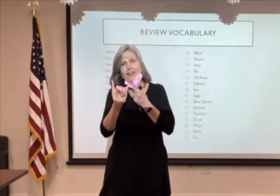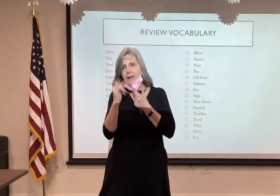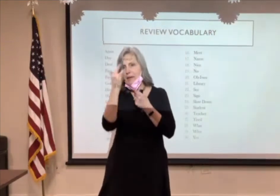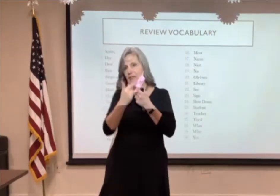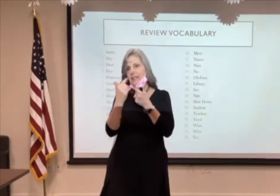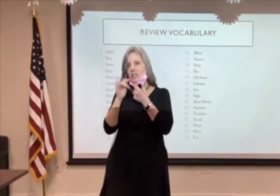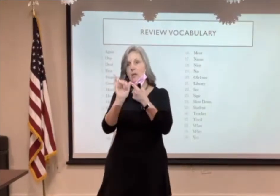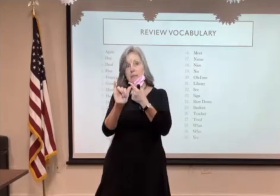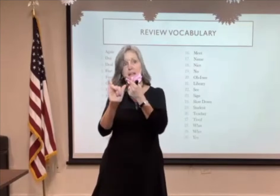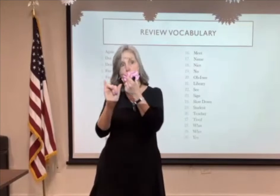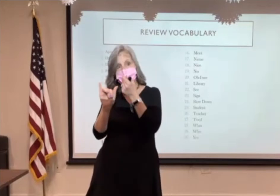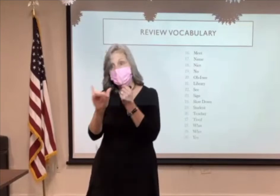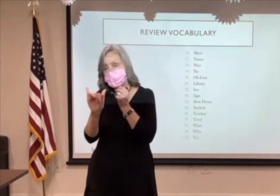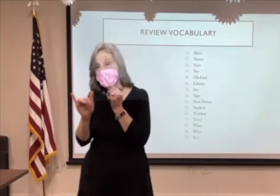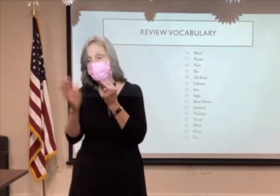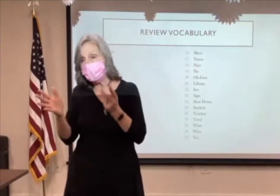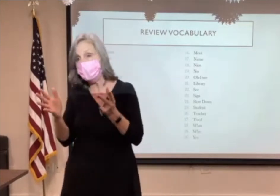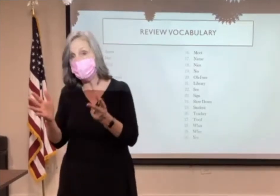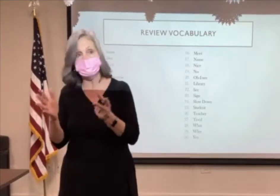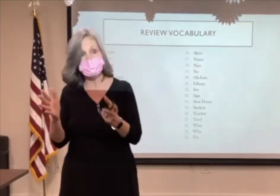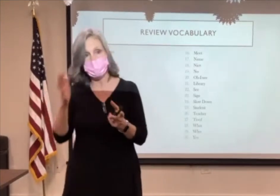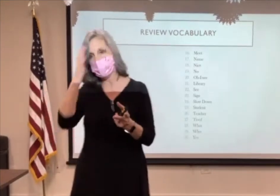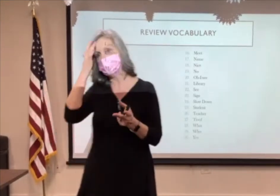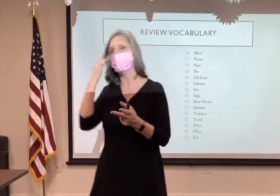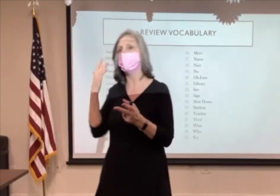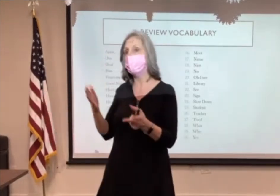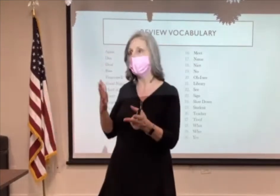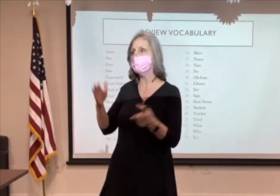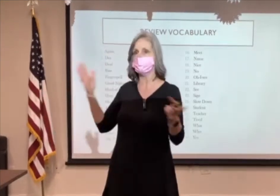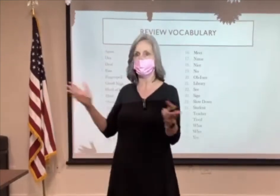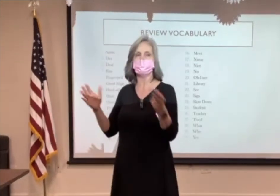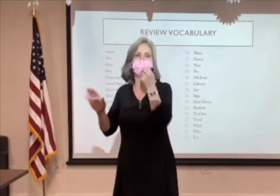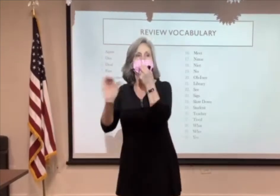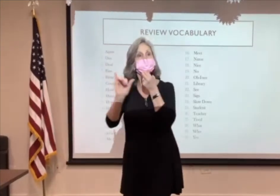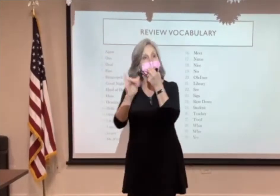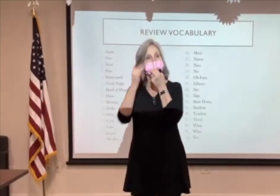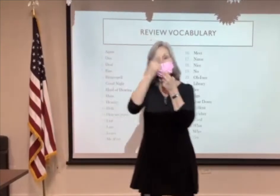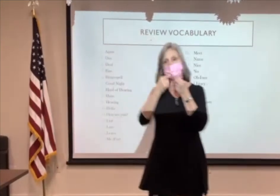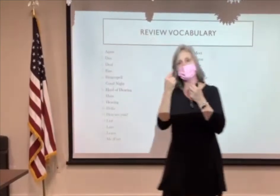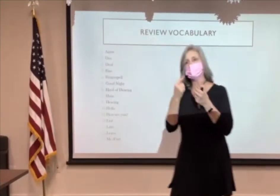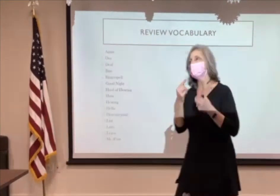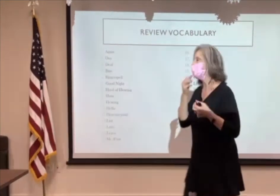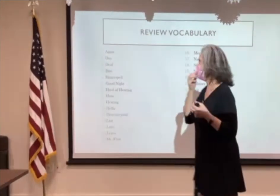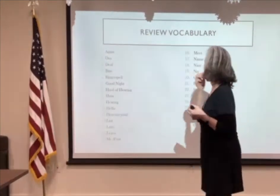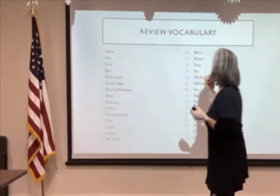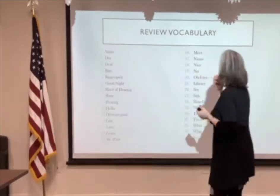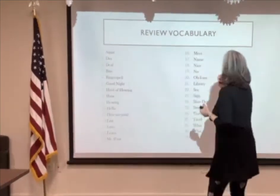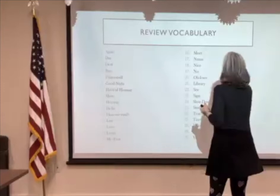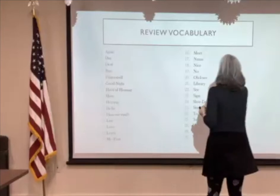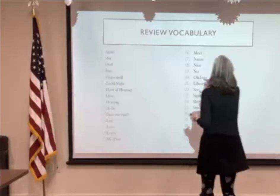right? My face is going to be saying, really? Oh my gosh, I'm sorry to hear that. Or, oh my gosh, that's wonderful. The face is going to tell you.